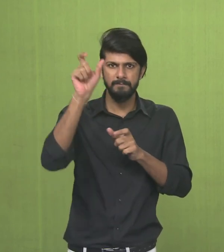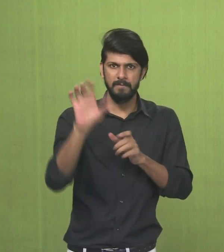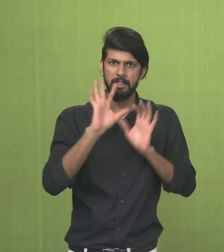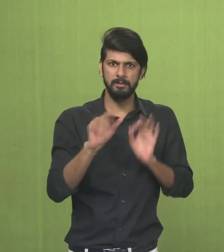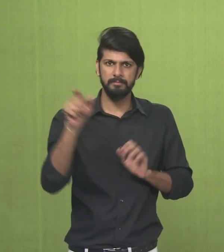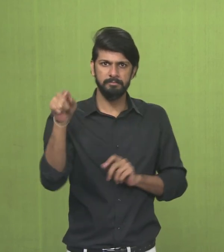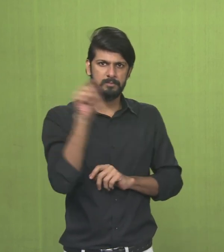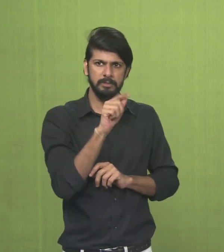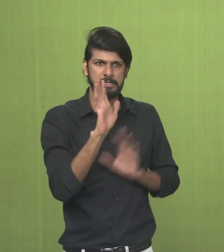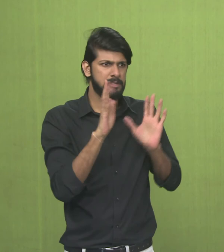Meticulous.